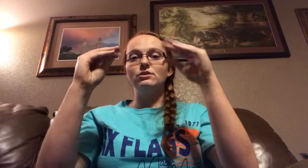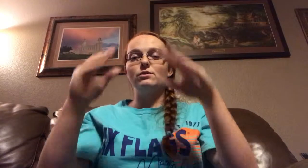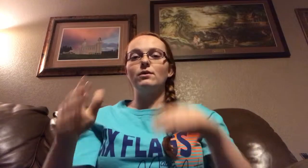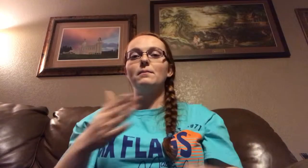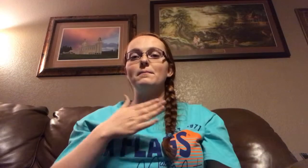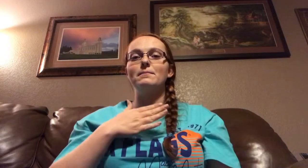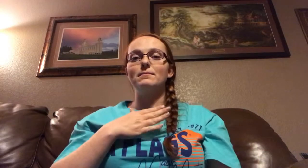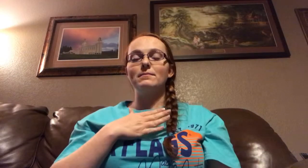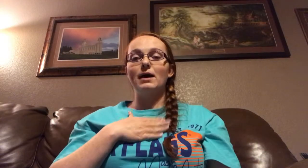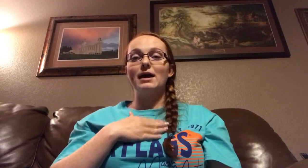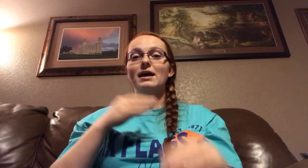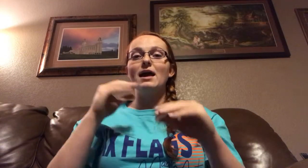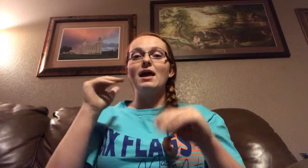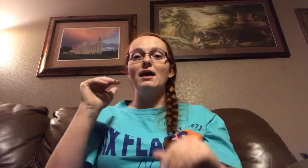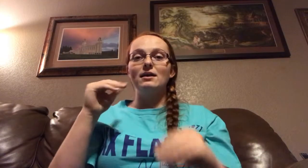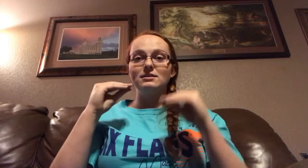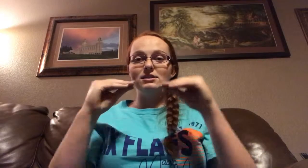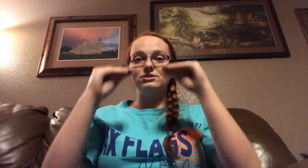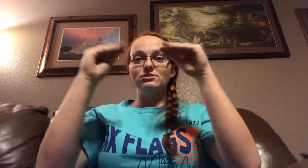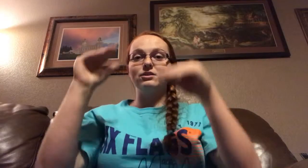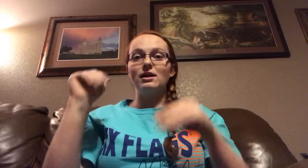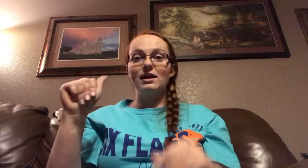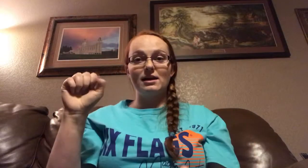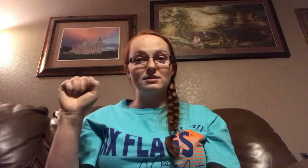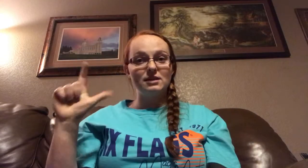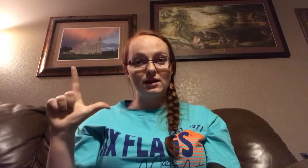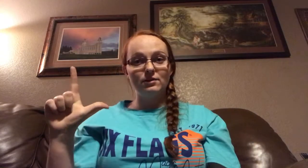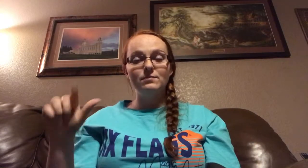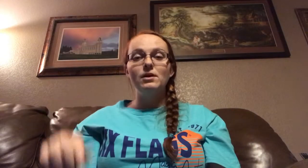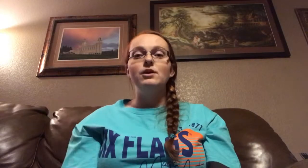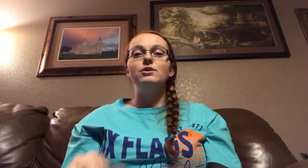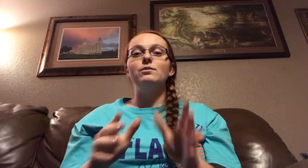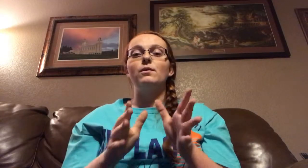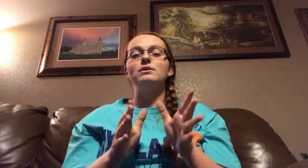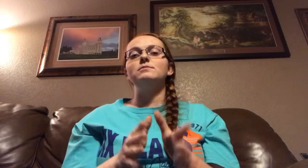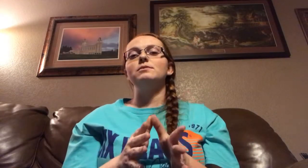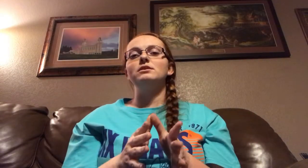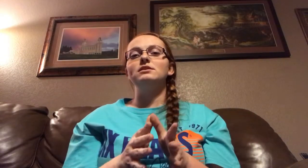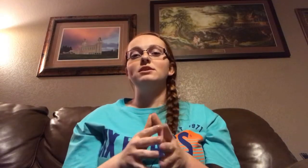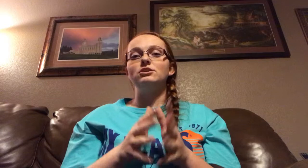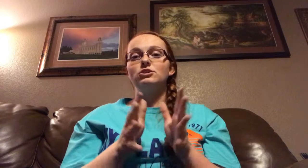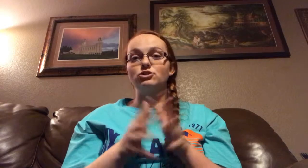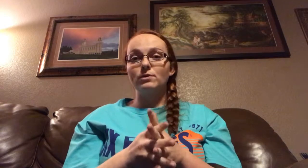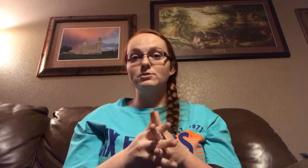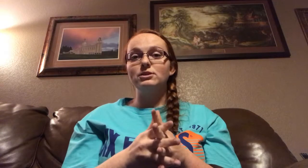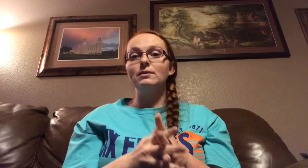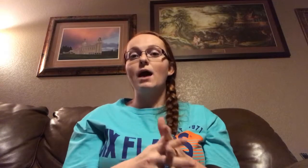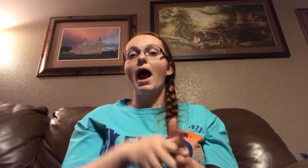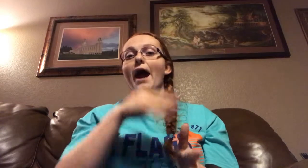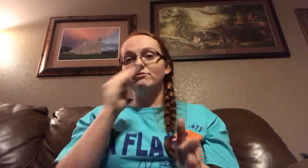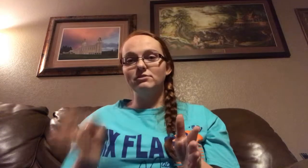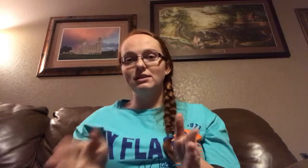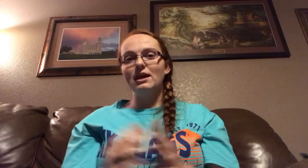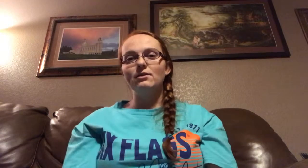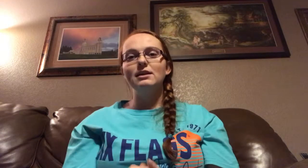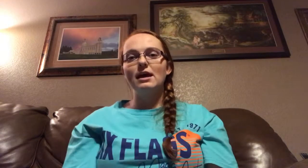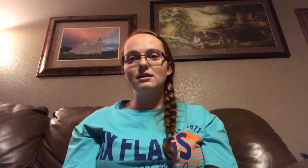or my teacher ASL. You always put the description after the noun in